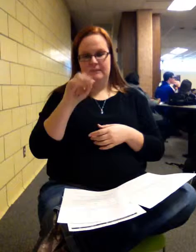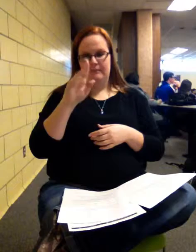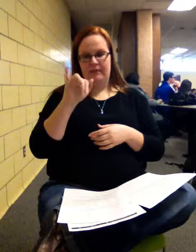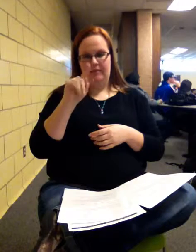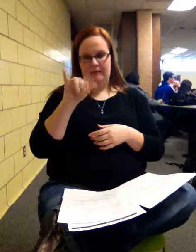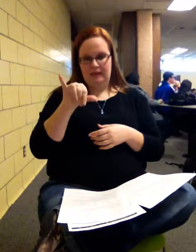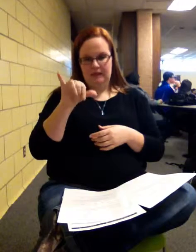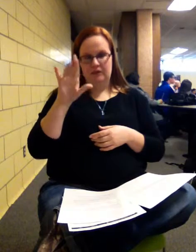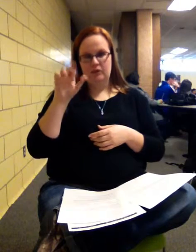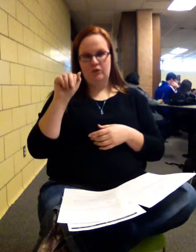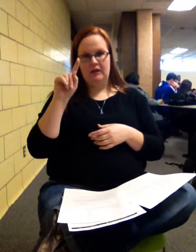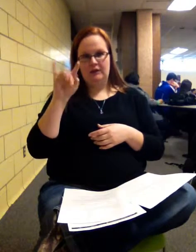13, and 14,